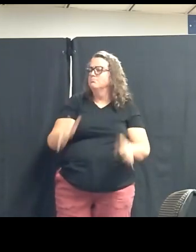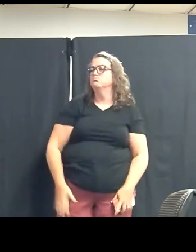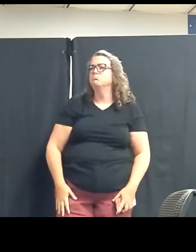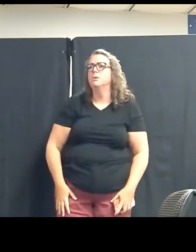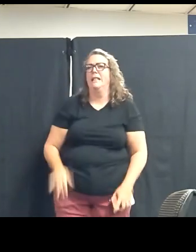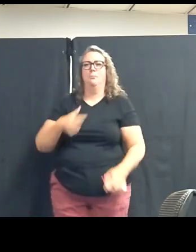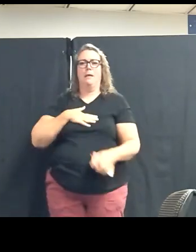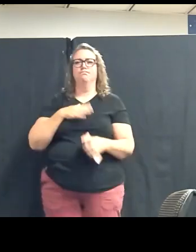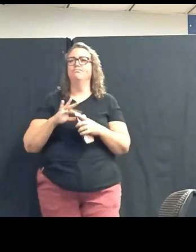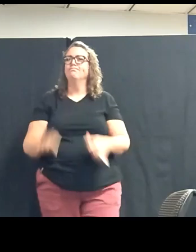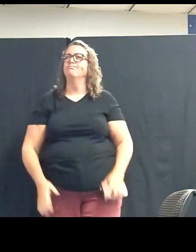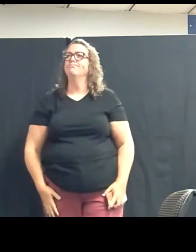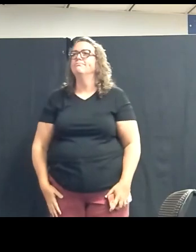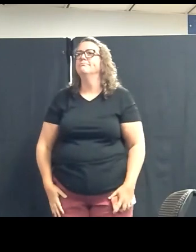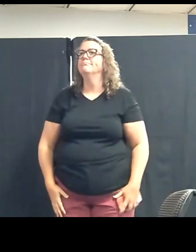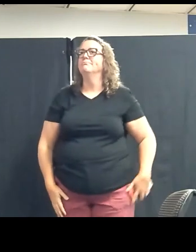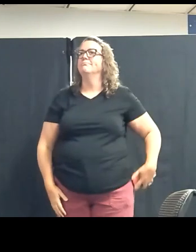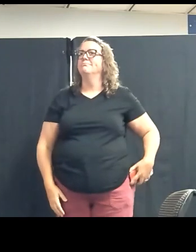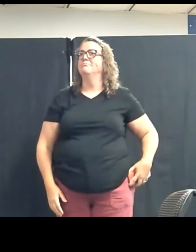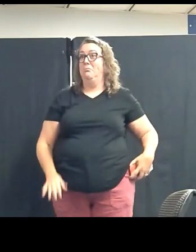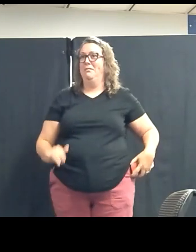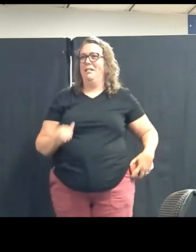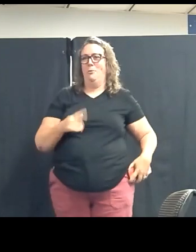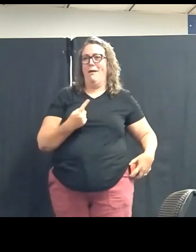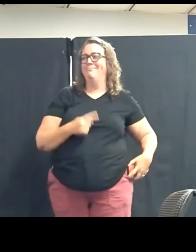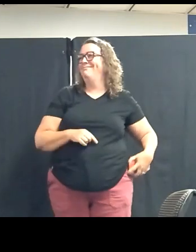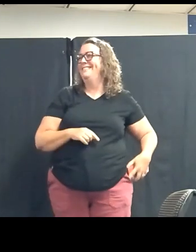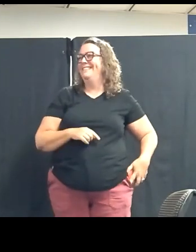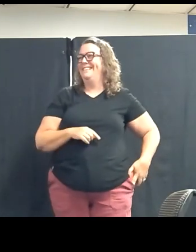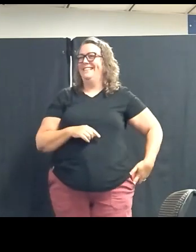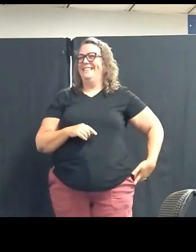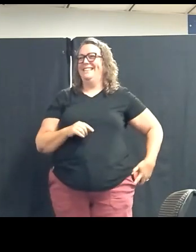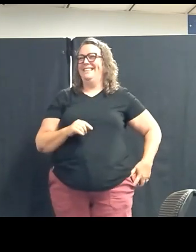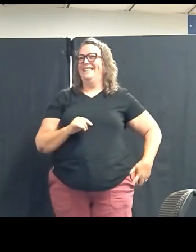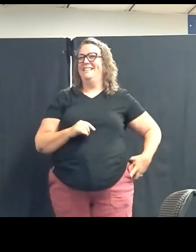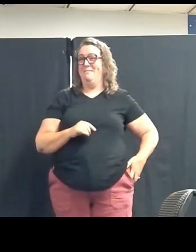to see if you really truly are representing the school well or not.